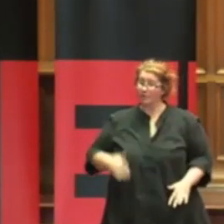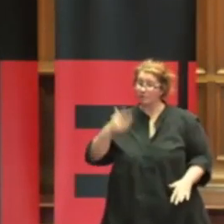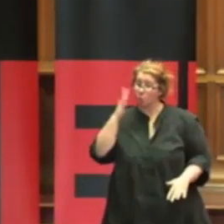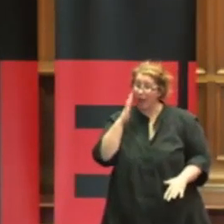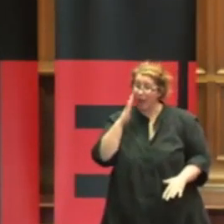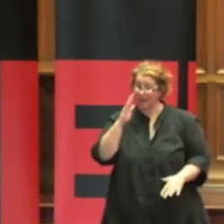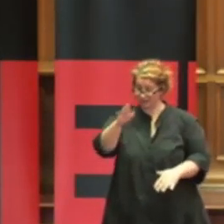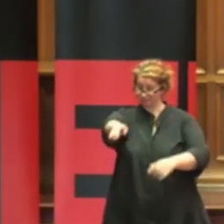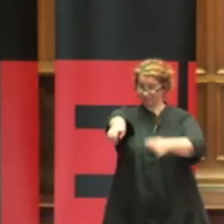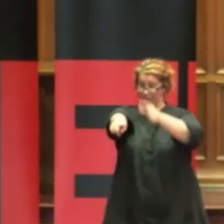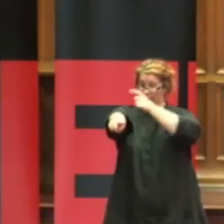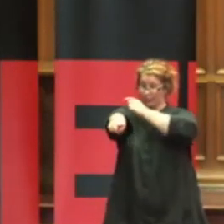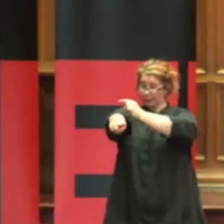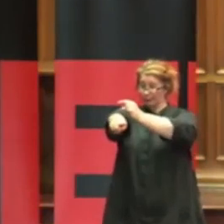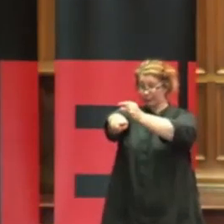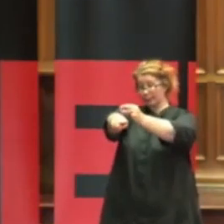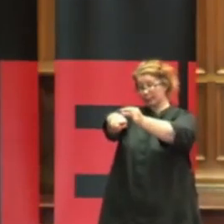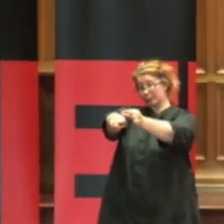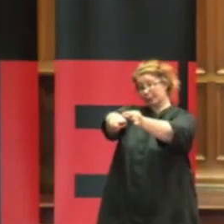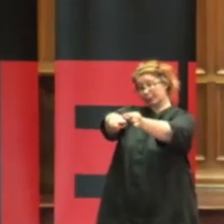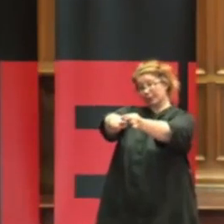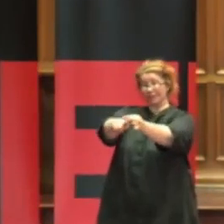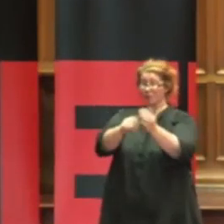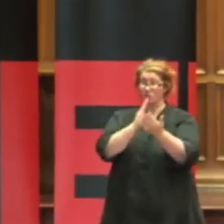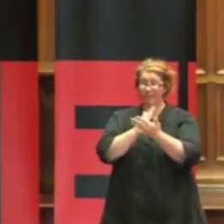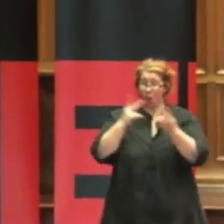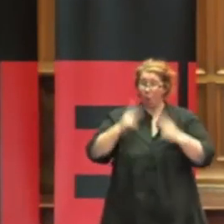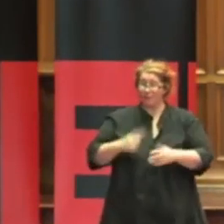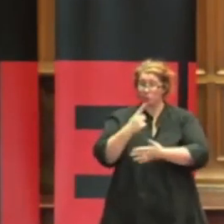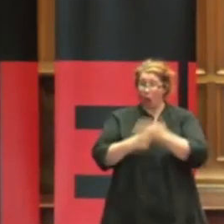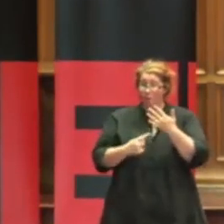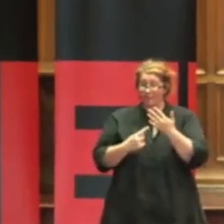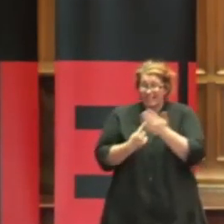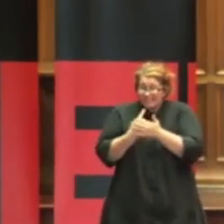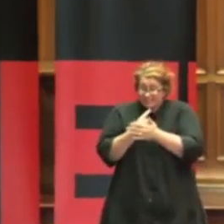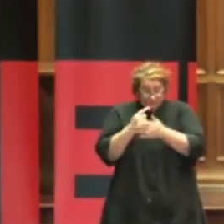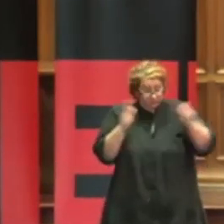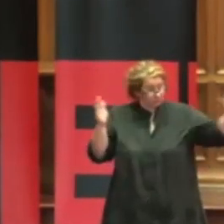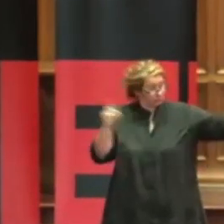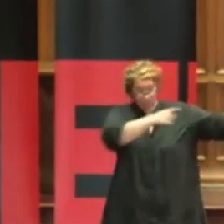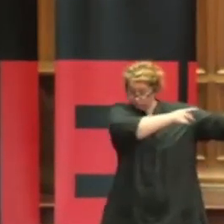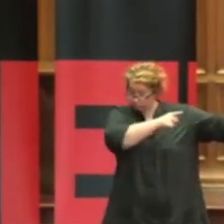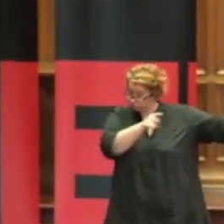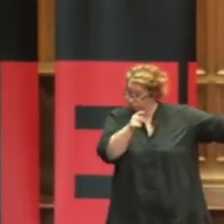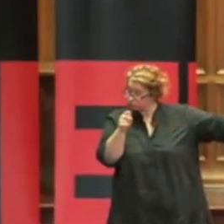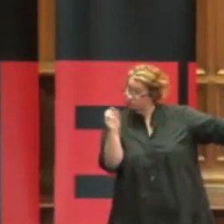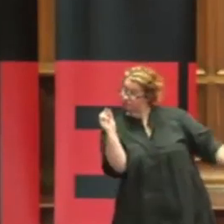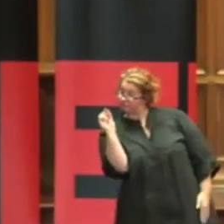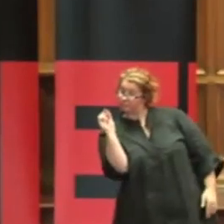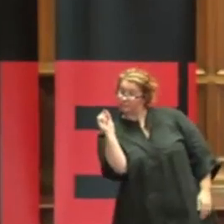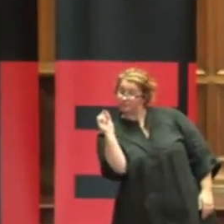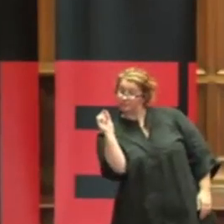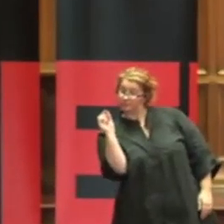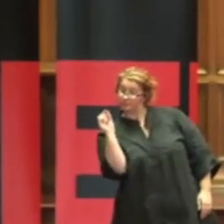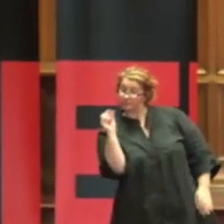fingernail, and a judicious stroke of a nail file can basically erase us from this yardstick. So